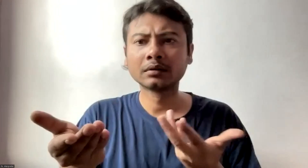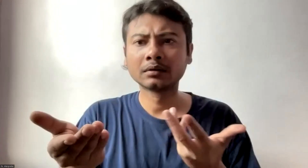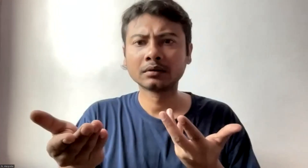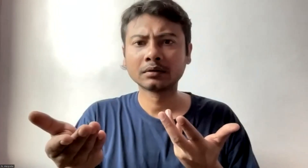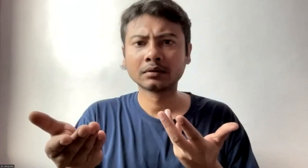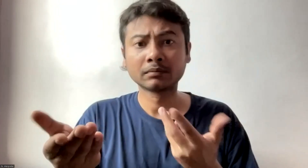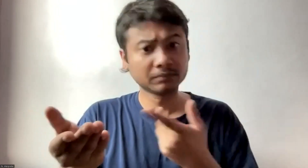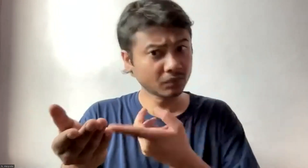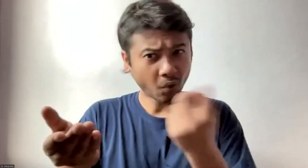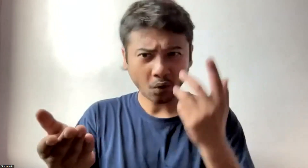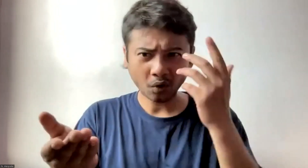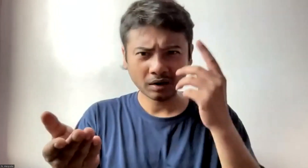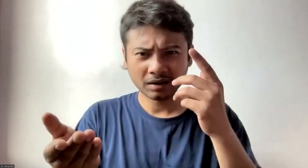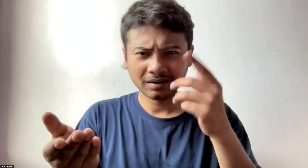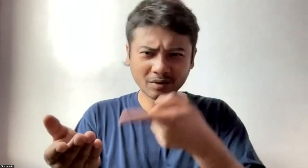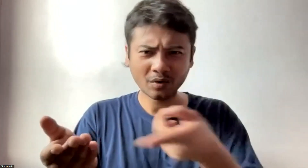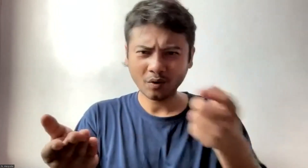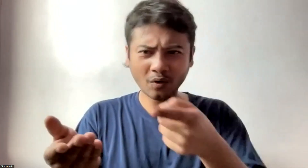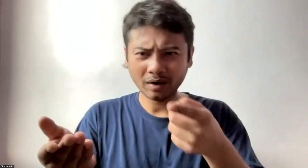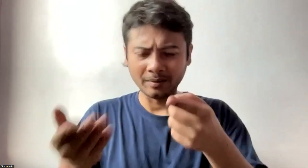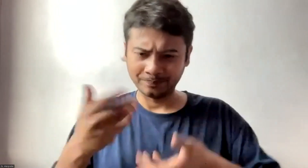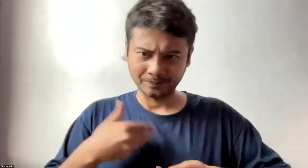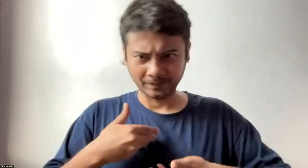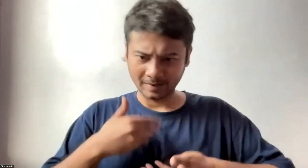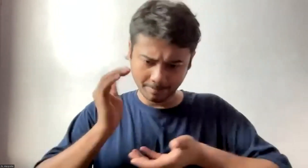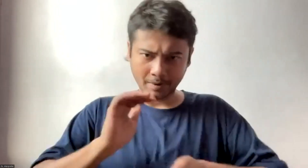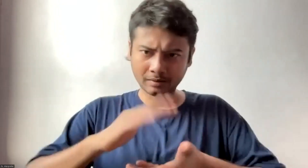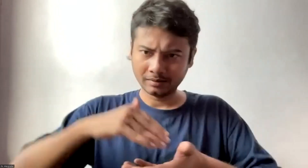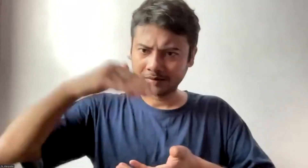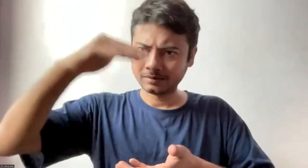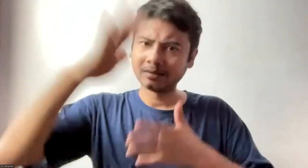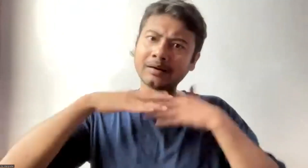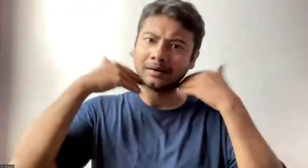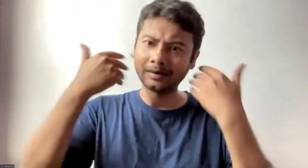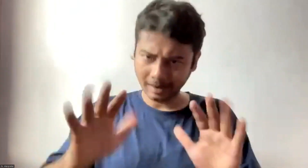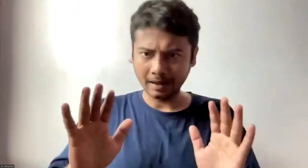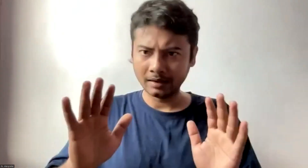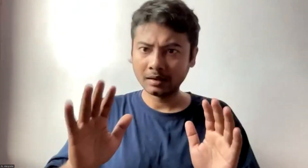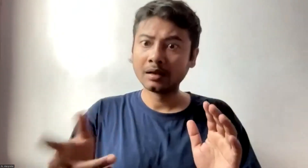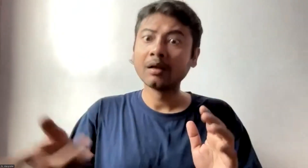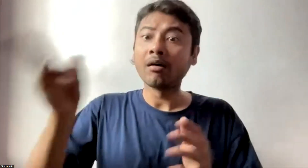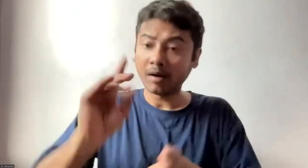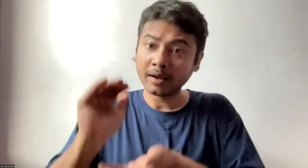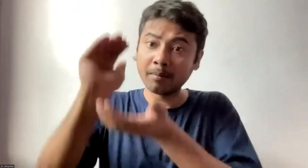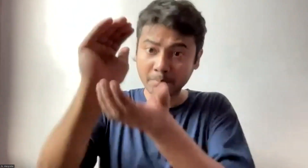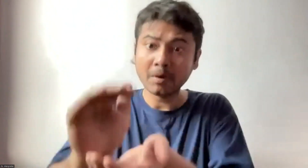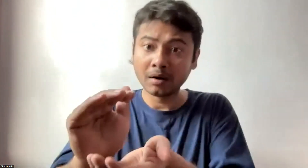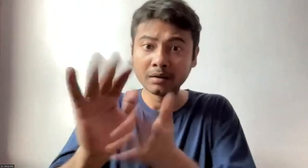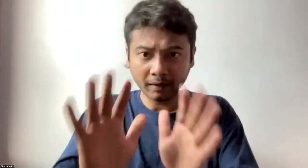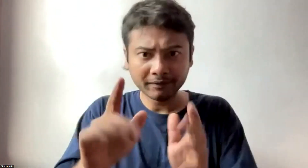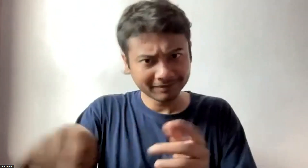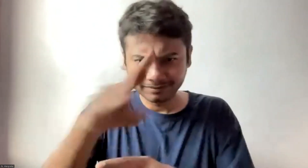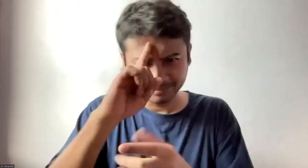birth. I hope you all believe that this is not the last birth. We get birth again.